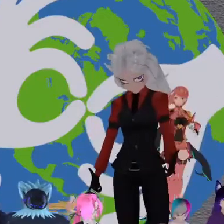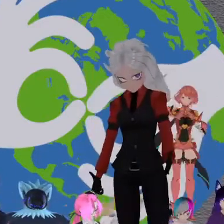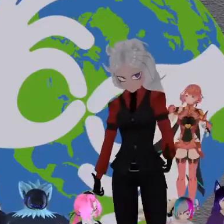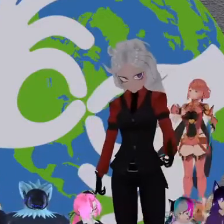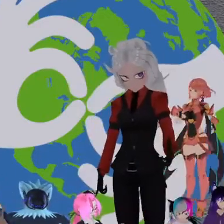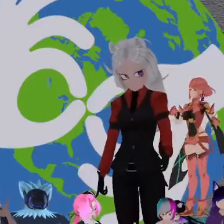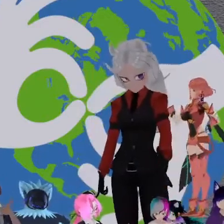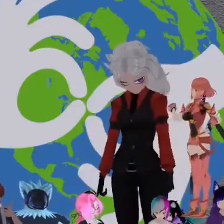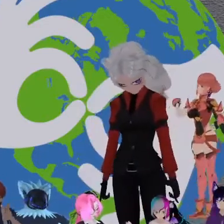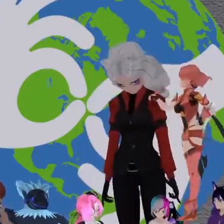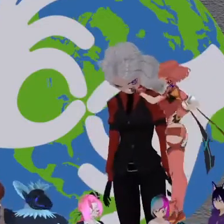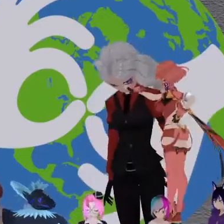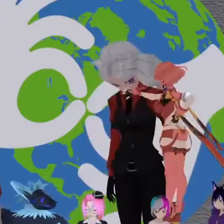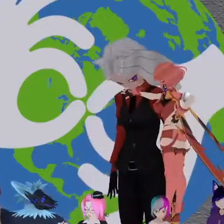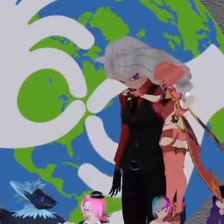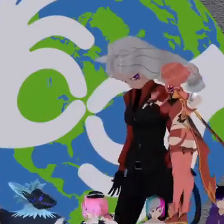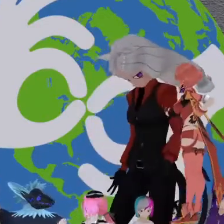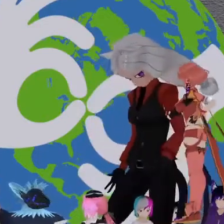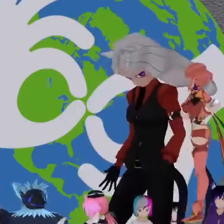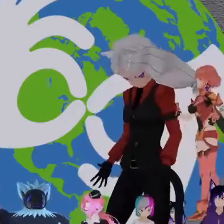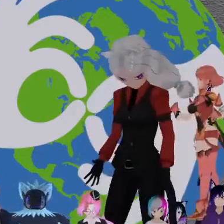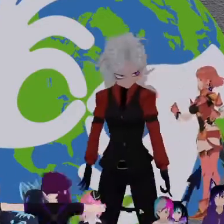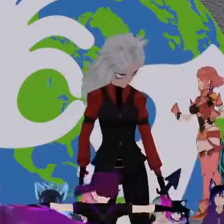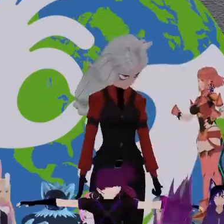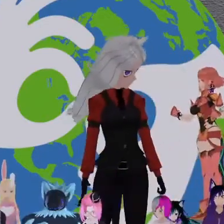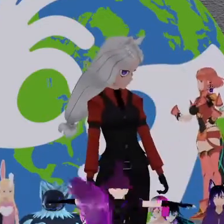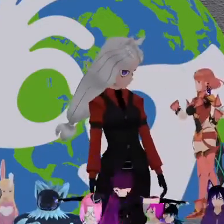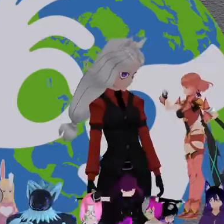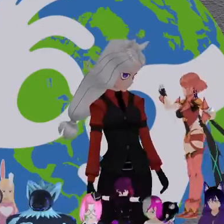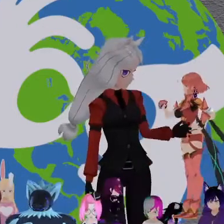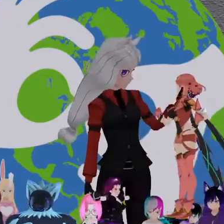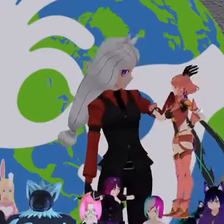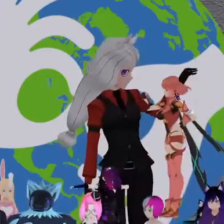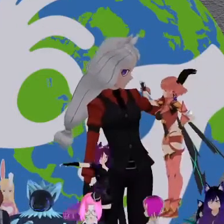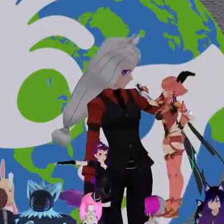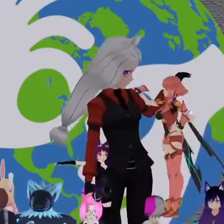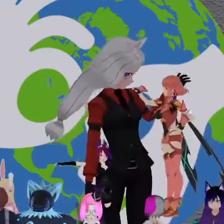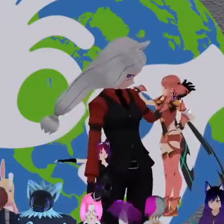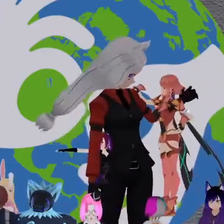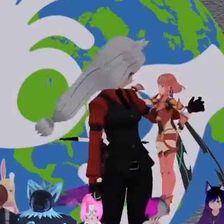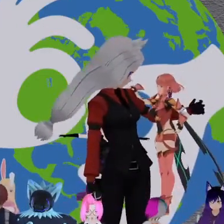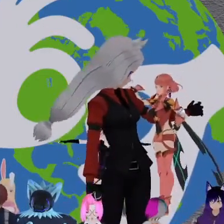Make sure if you want to get in the photo to come over here. Whoop. Come on. We got a T-poser.